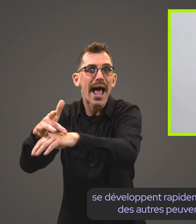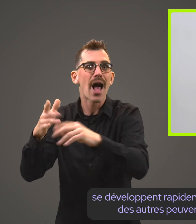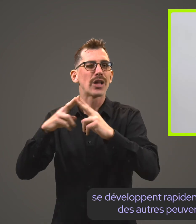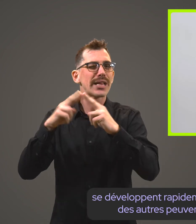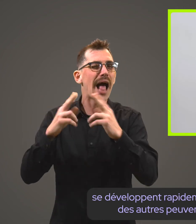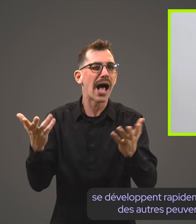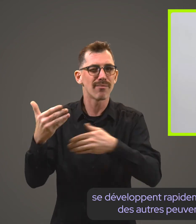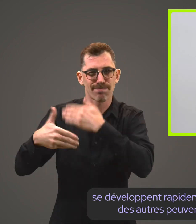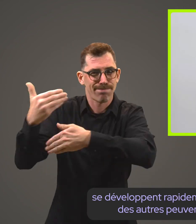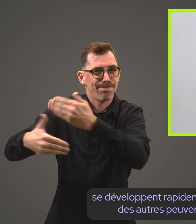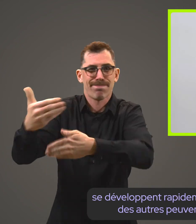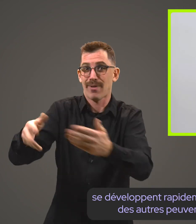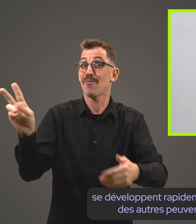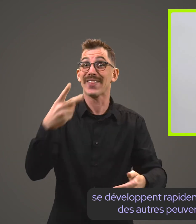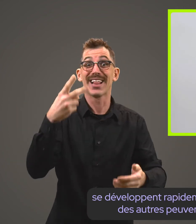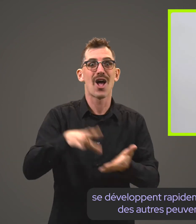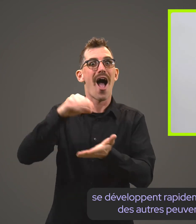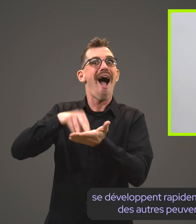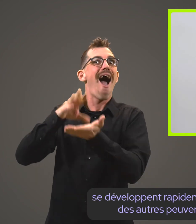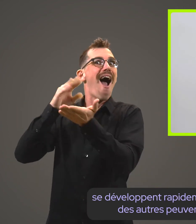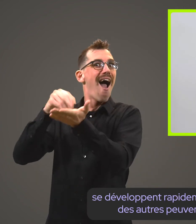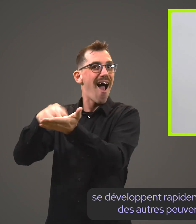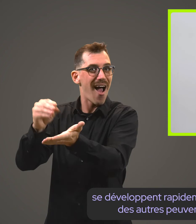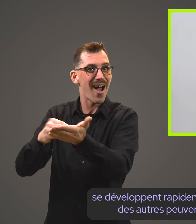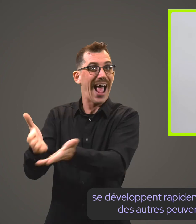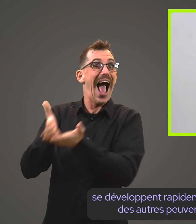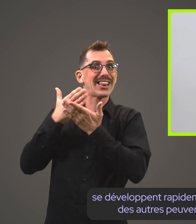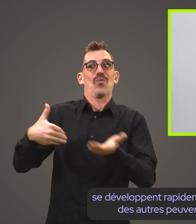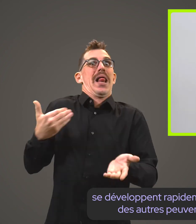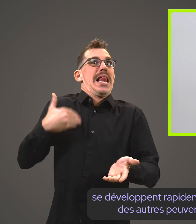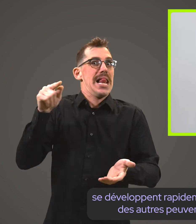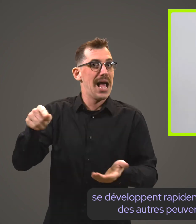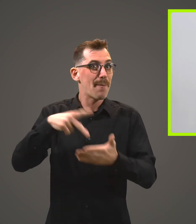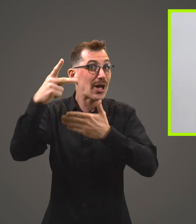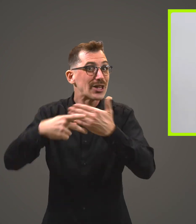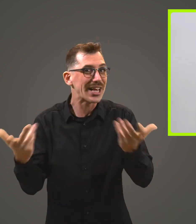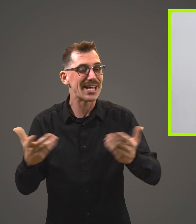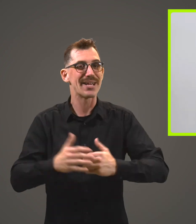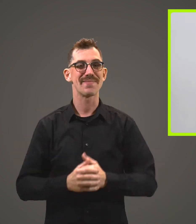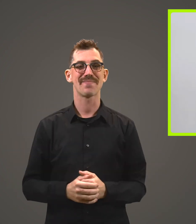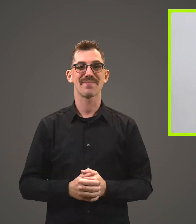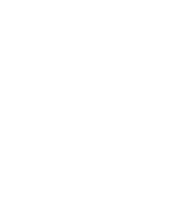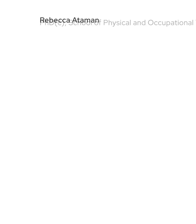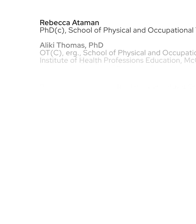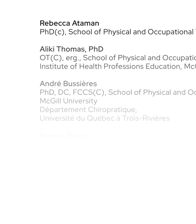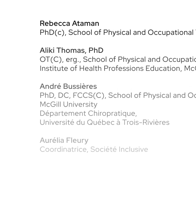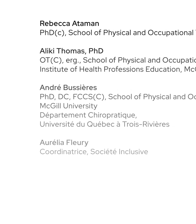translation is rapidly growing, and the lessons learned from others can help serve your project.